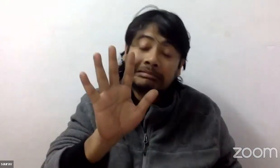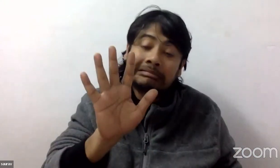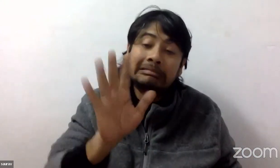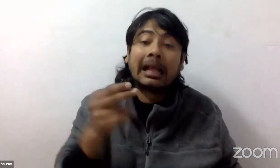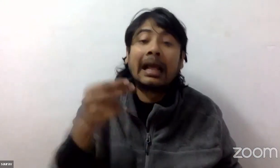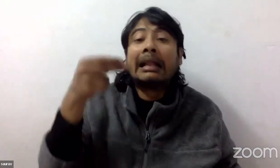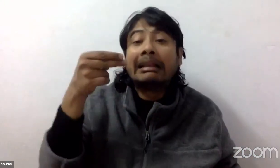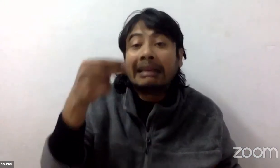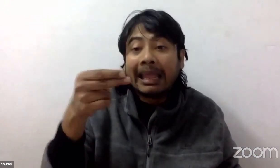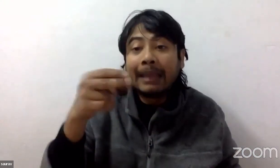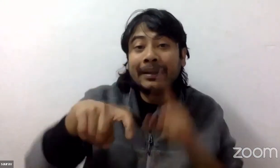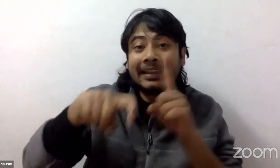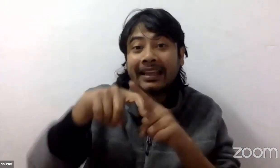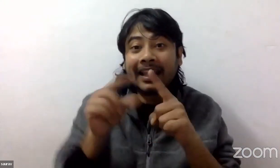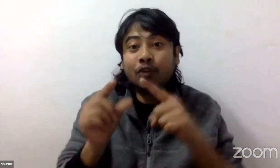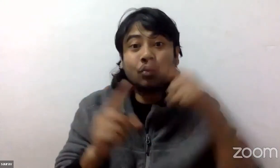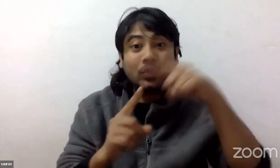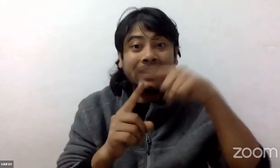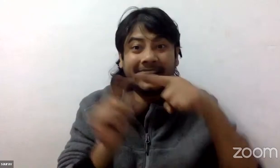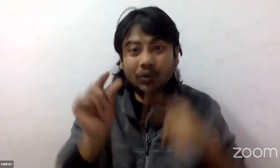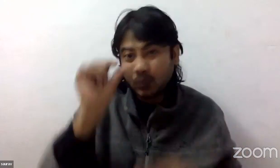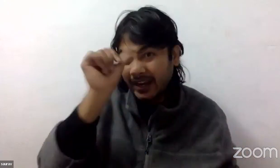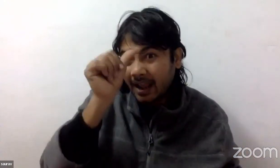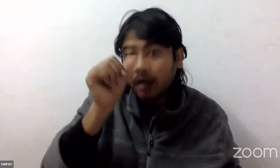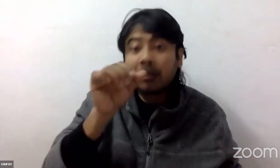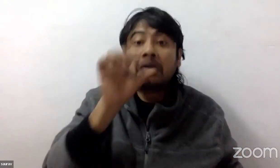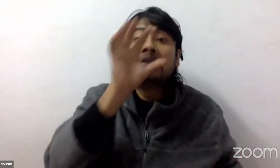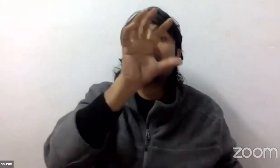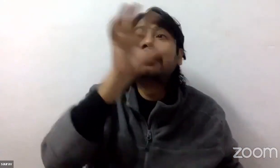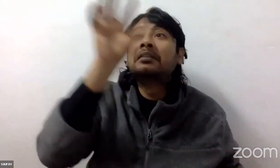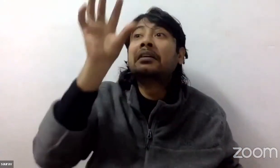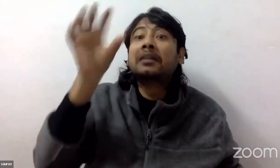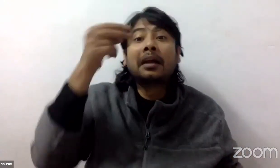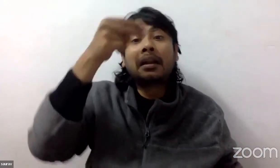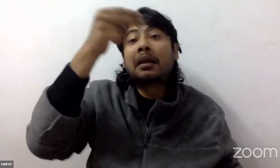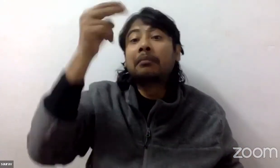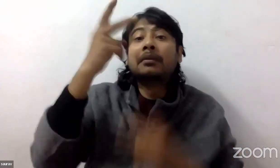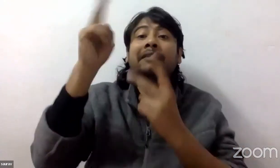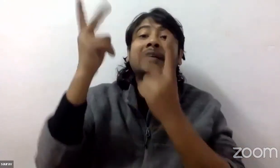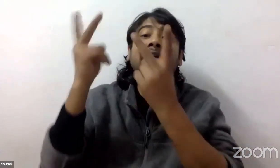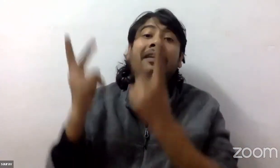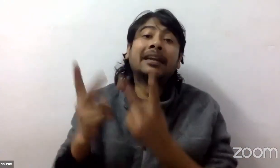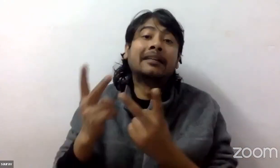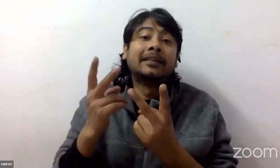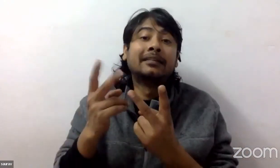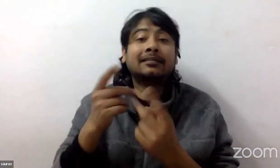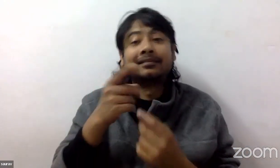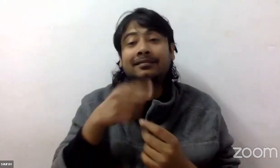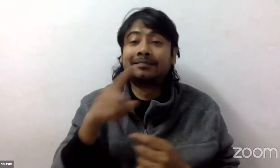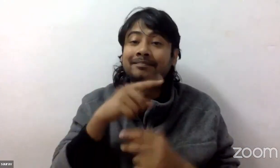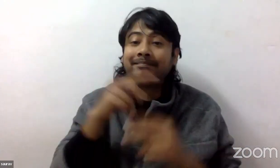Then we have Singhara, which is also known as water chestnut. We have Rajgir and